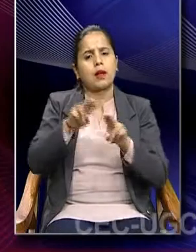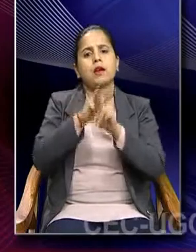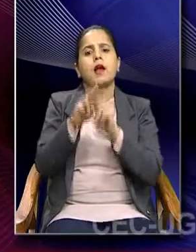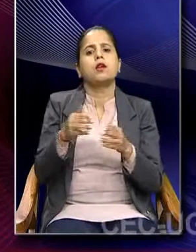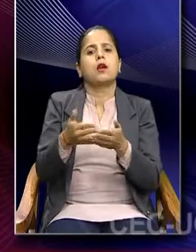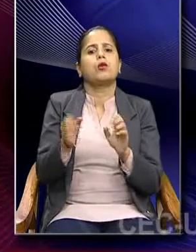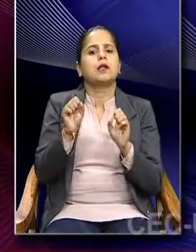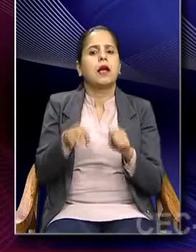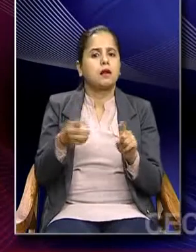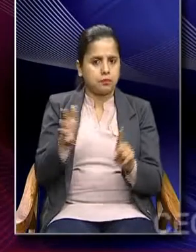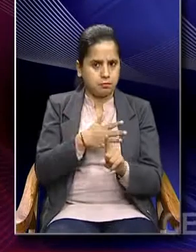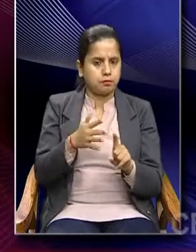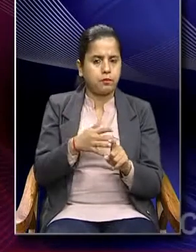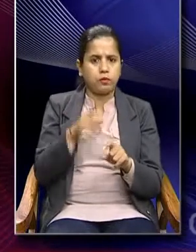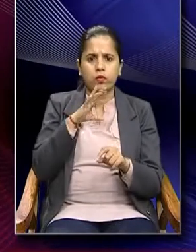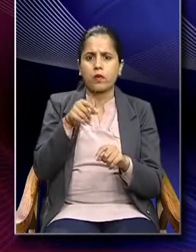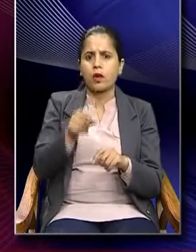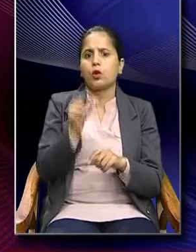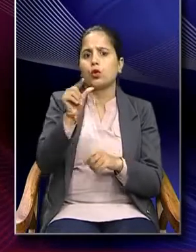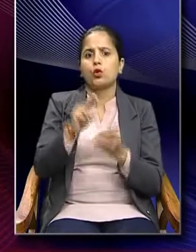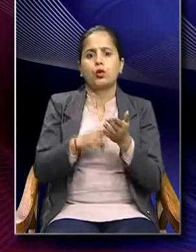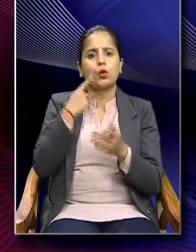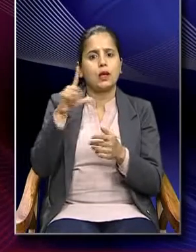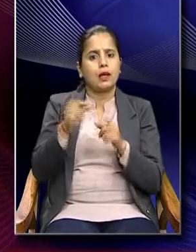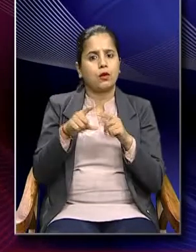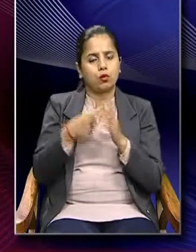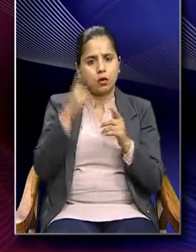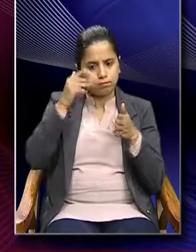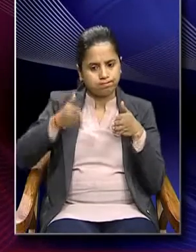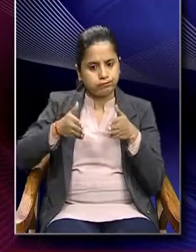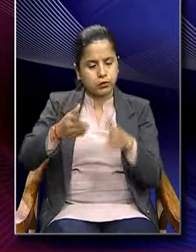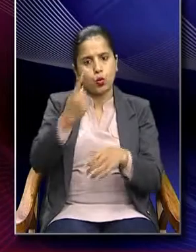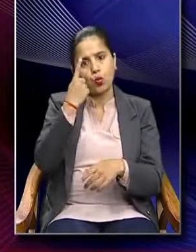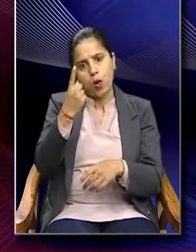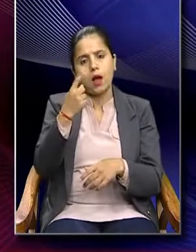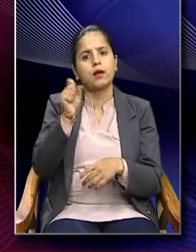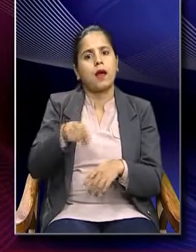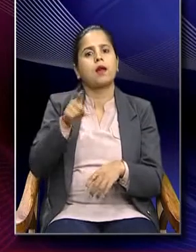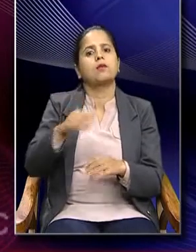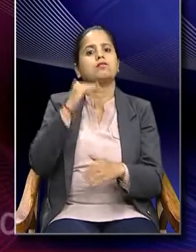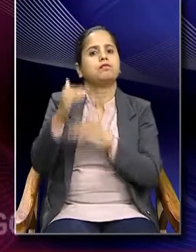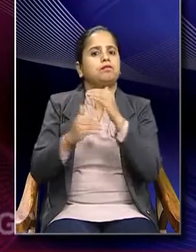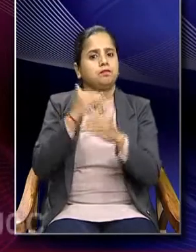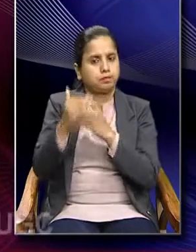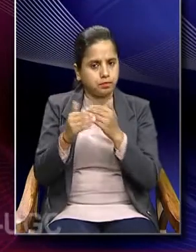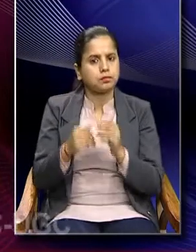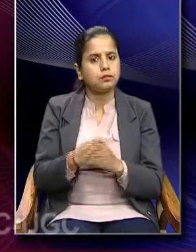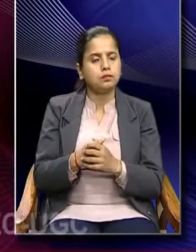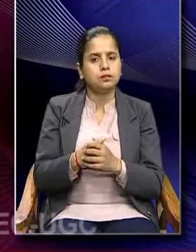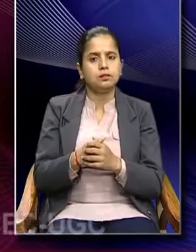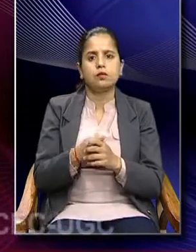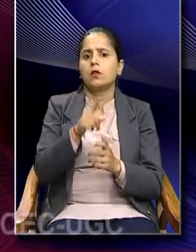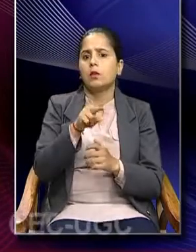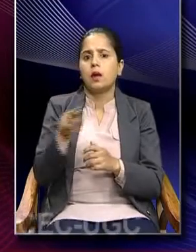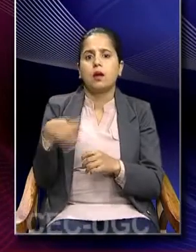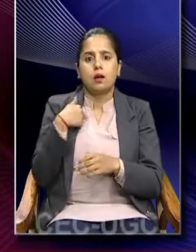community that there is a unilateral path of development, or say industrial development. It means that the